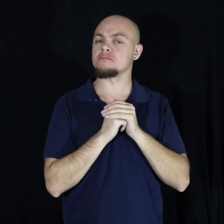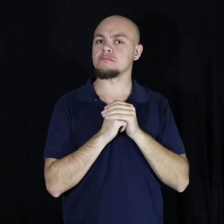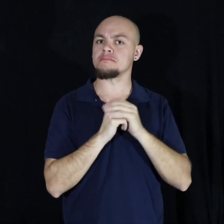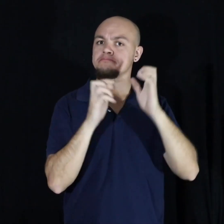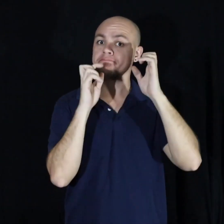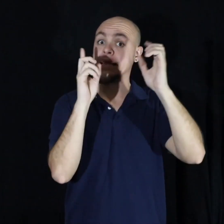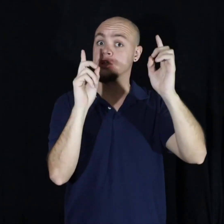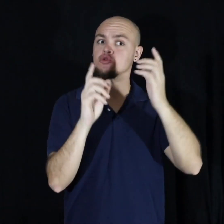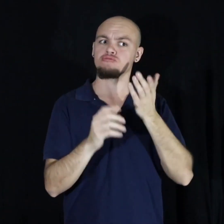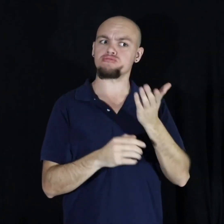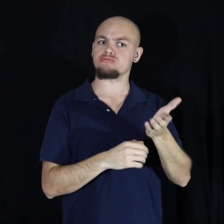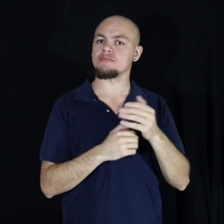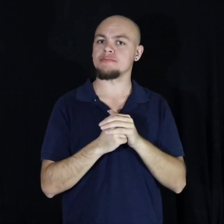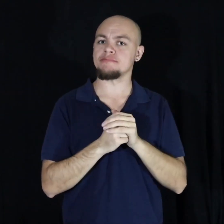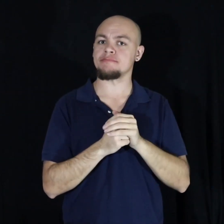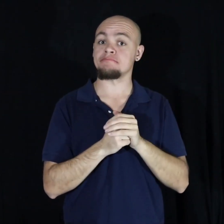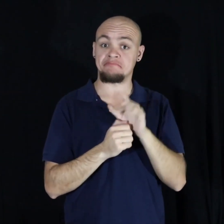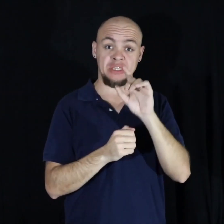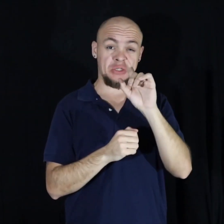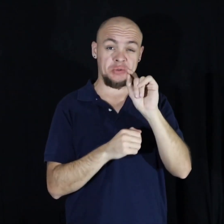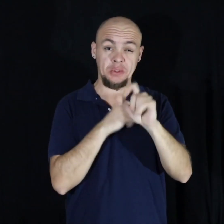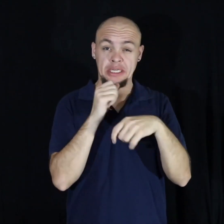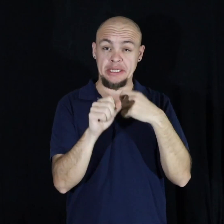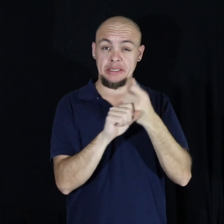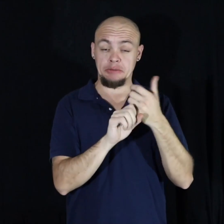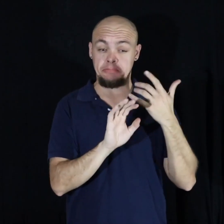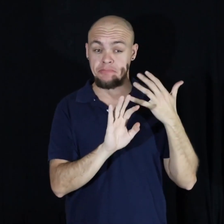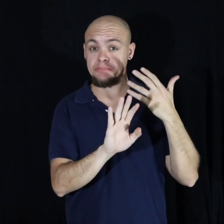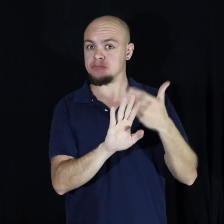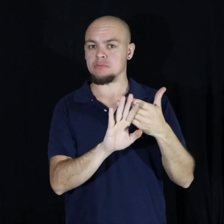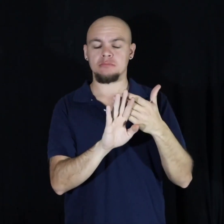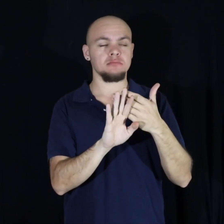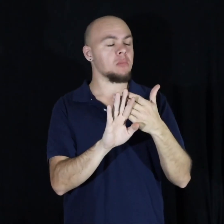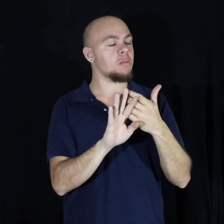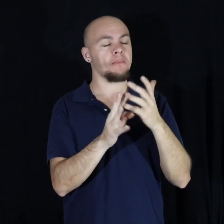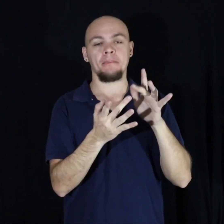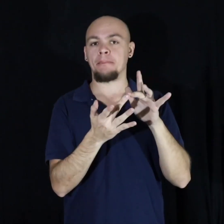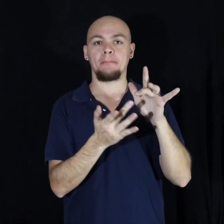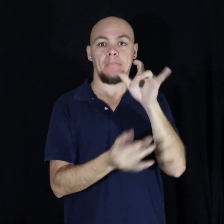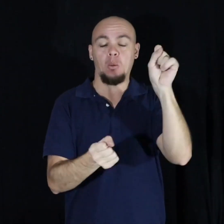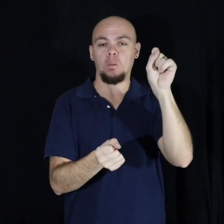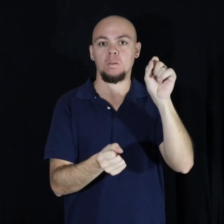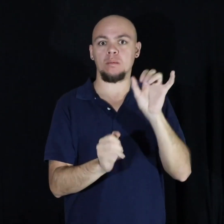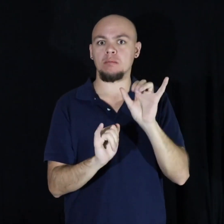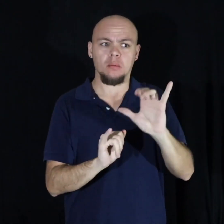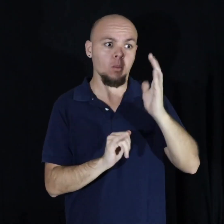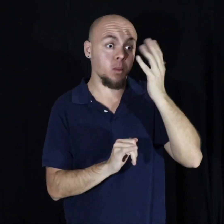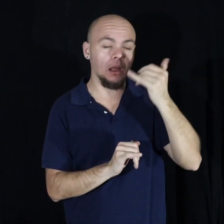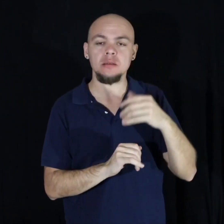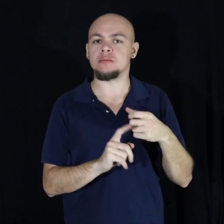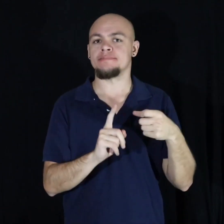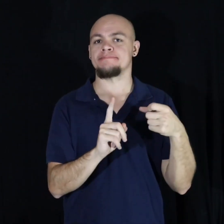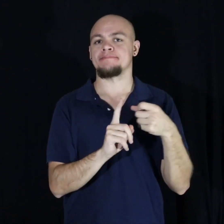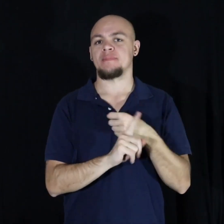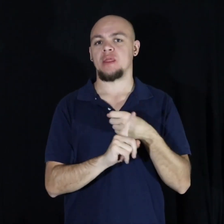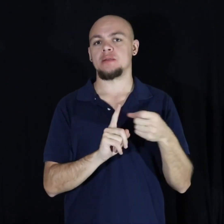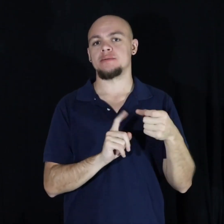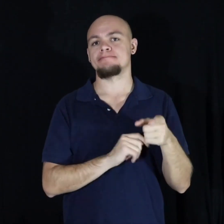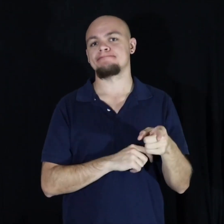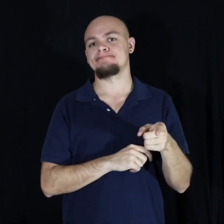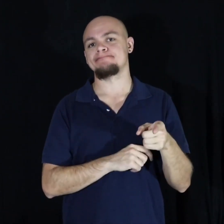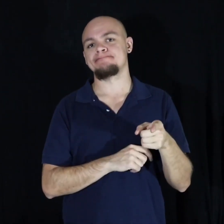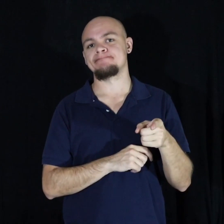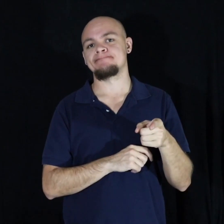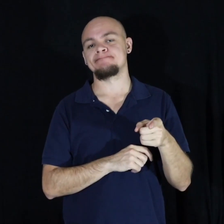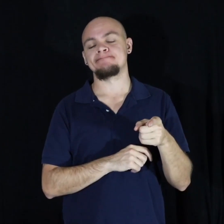education. But that in the last 20 years, it was all gone. Why? Because of violence.